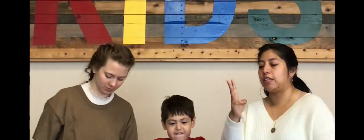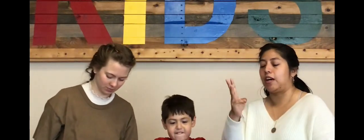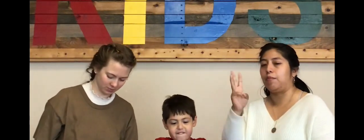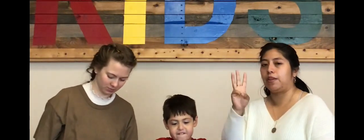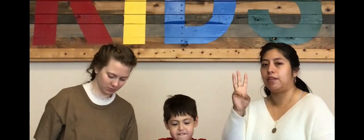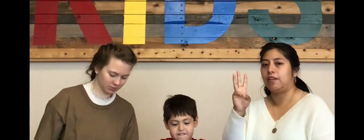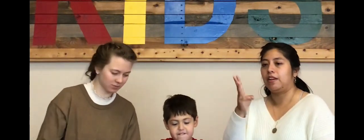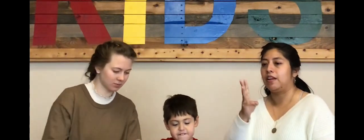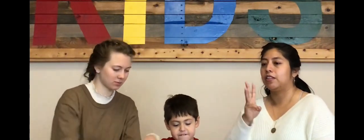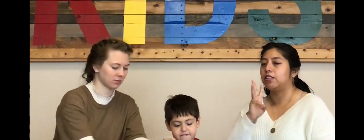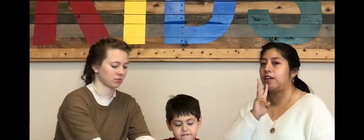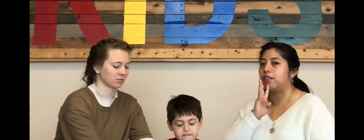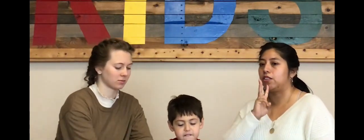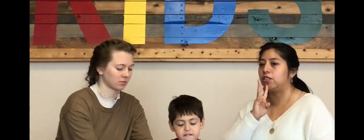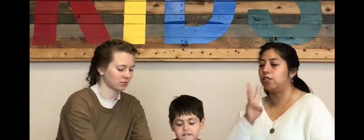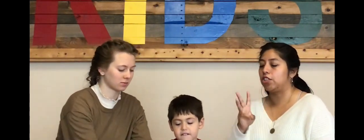up and two to the chin.